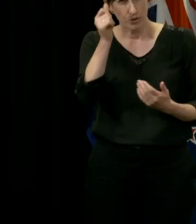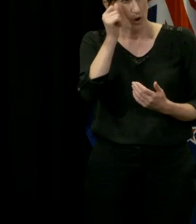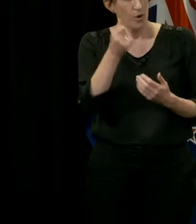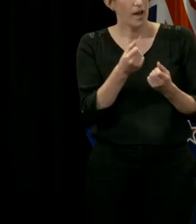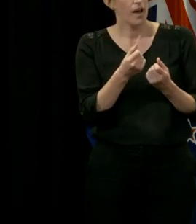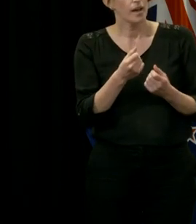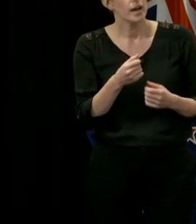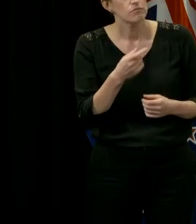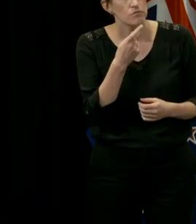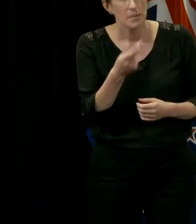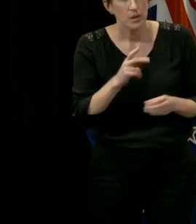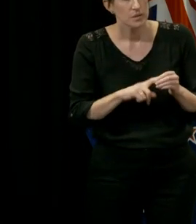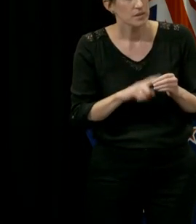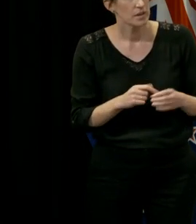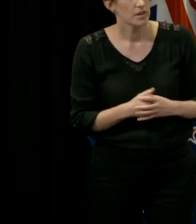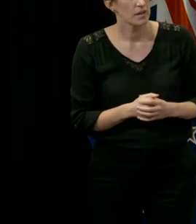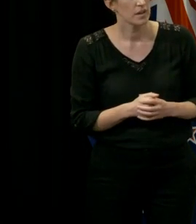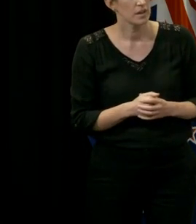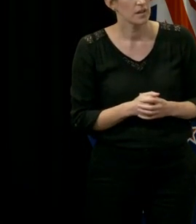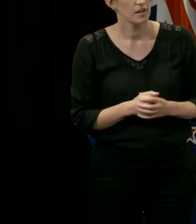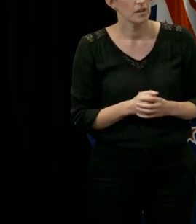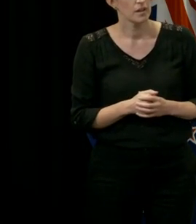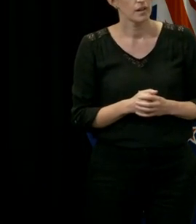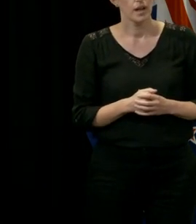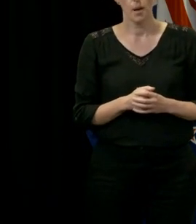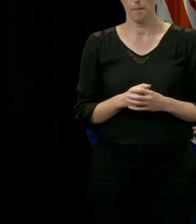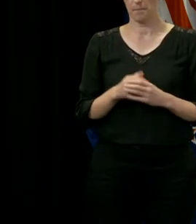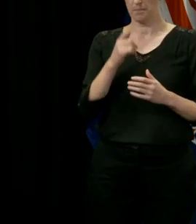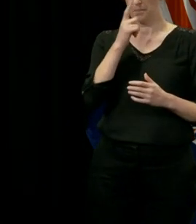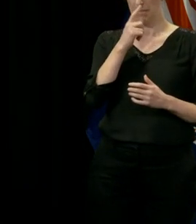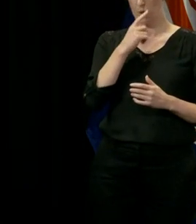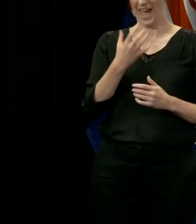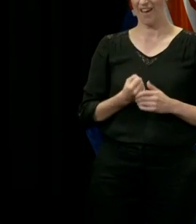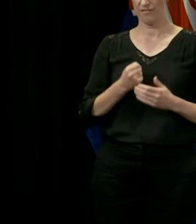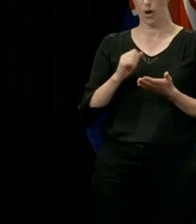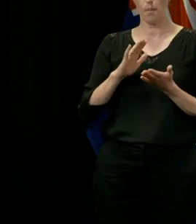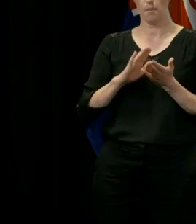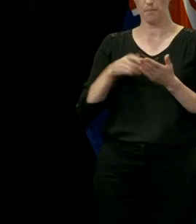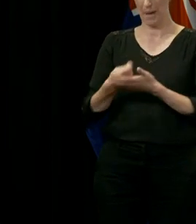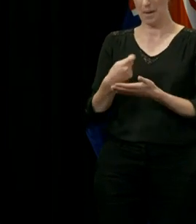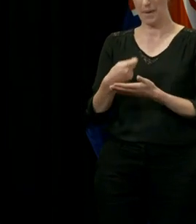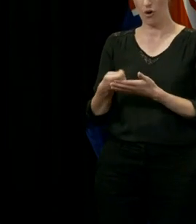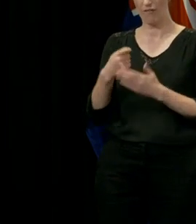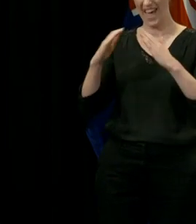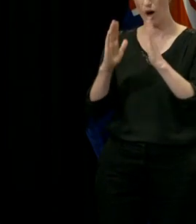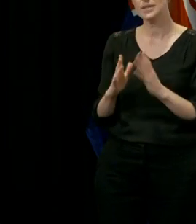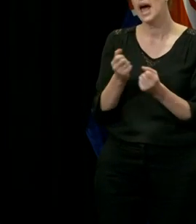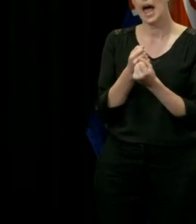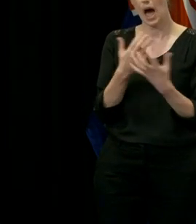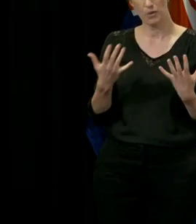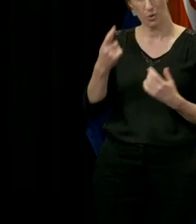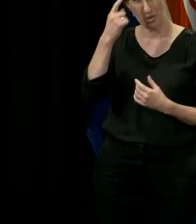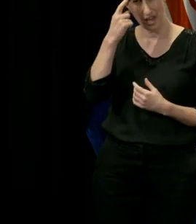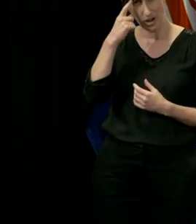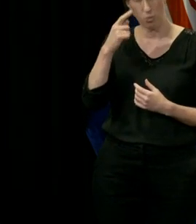that again, Janae. How many mortgage holders do you expect will take up this holiday? Look, it's open to all of those who have been